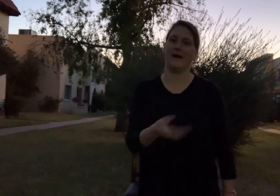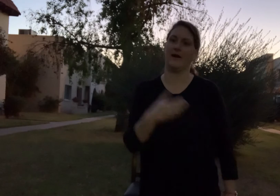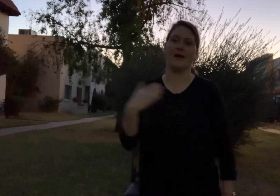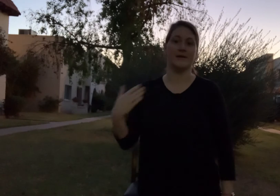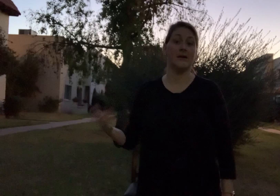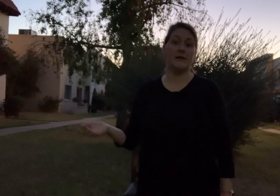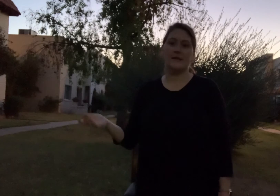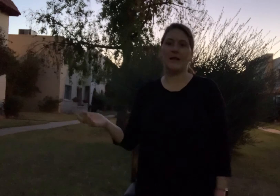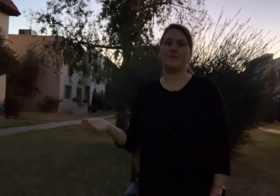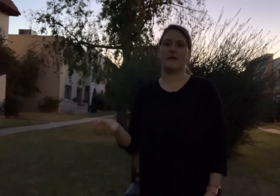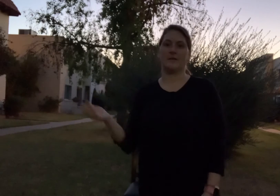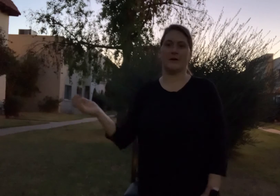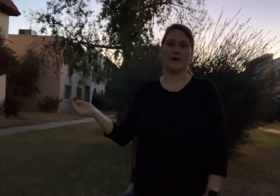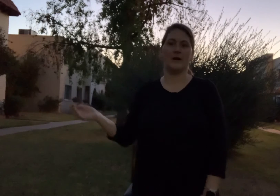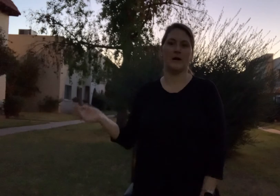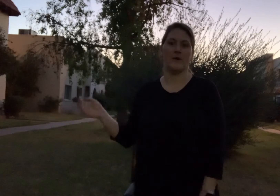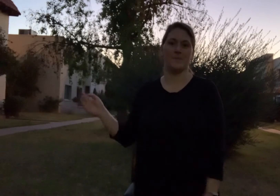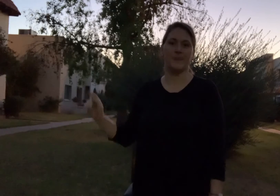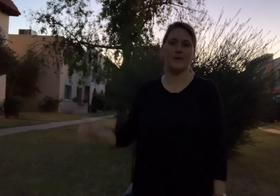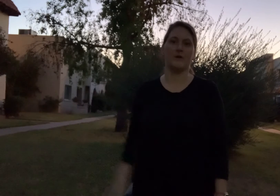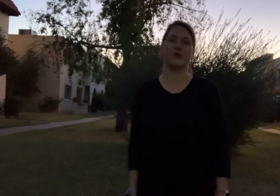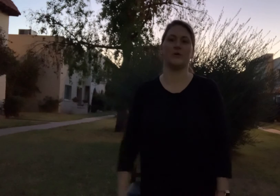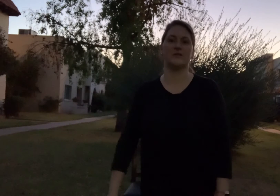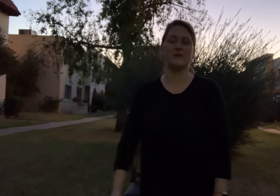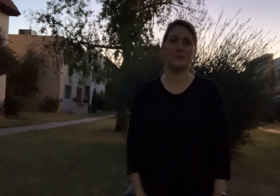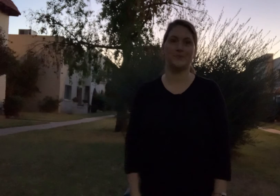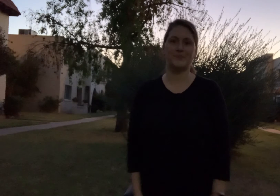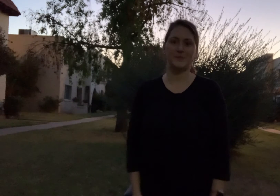and left when they were adults.